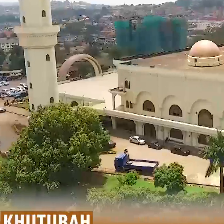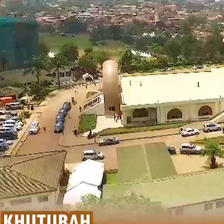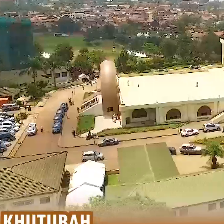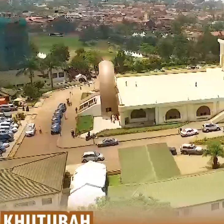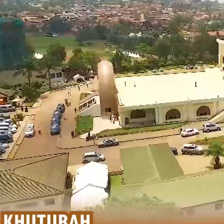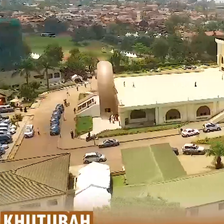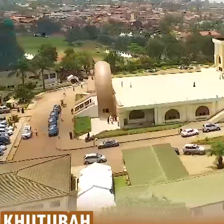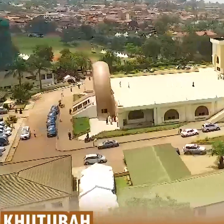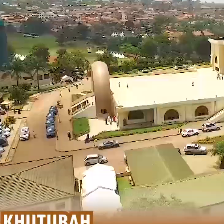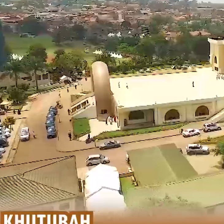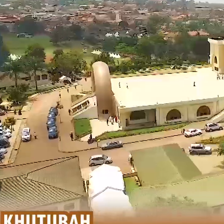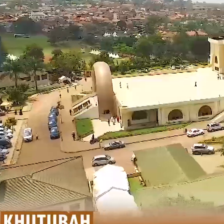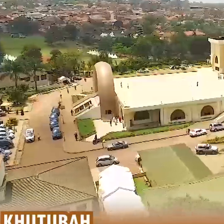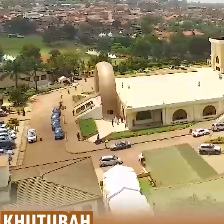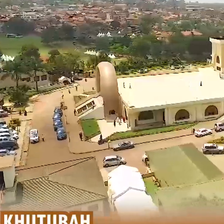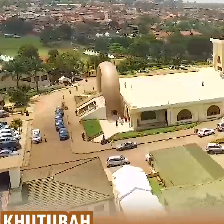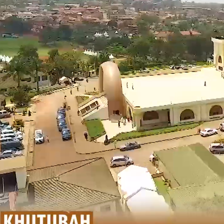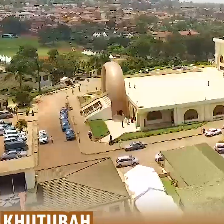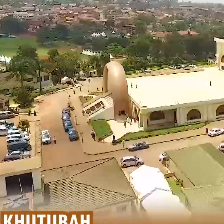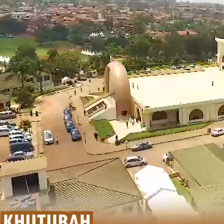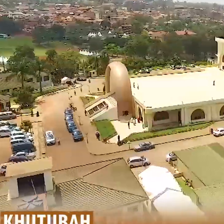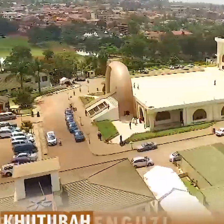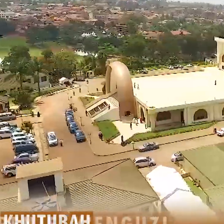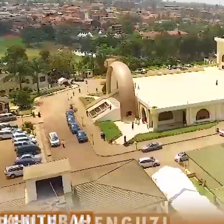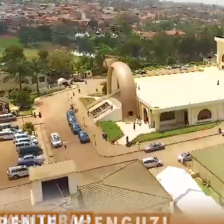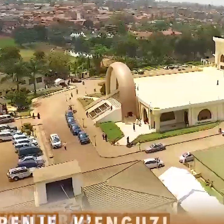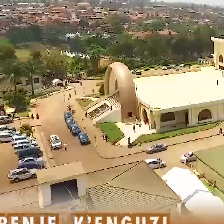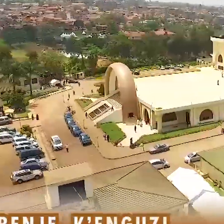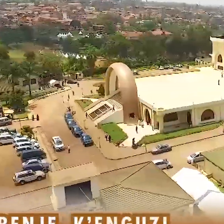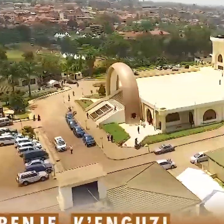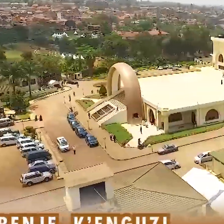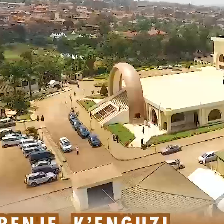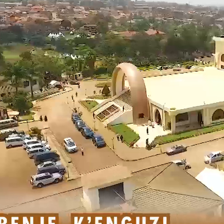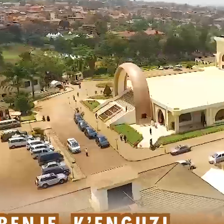Gwe tolaba bw'oyinza okugamba omwana wo